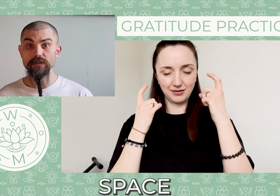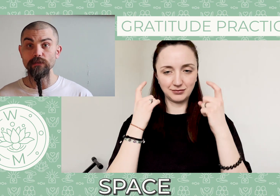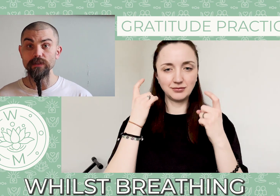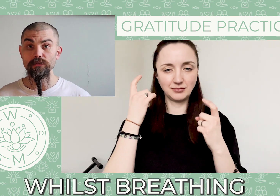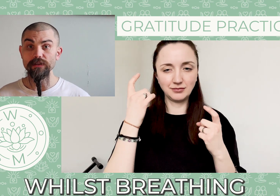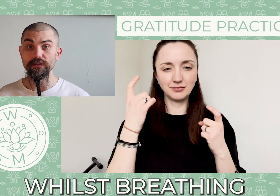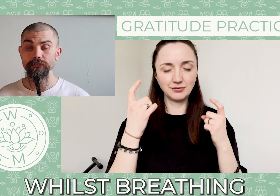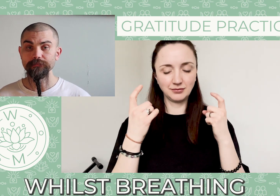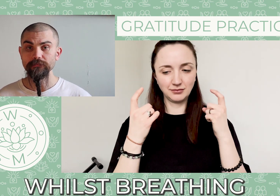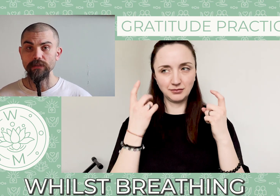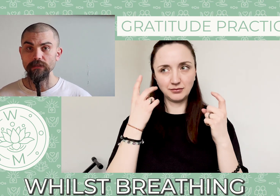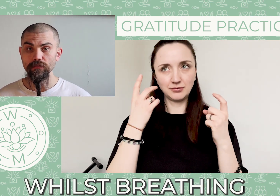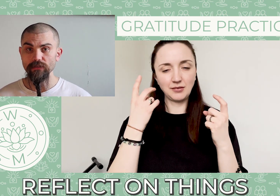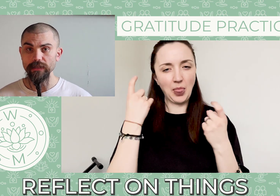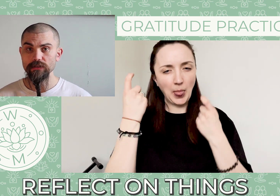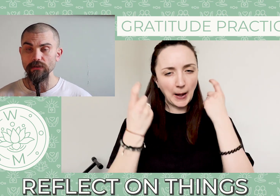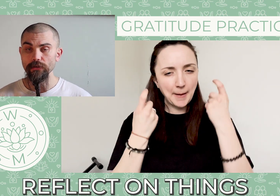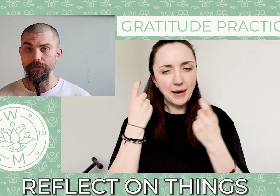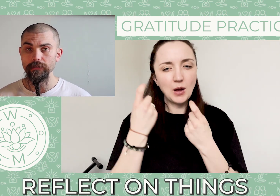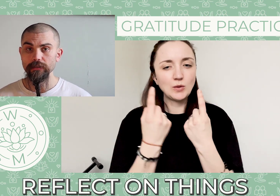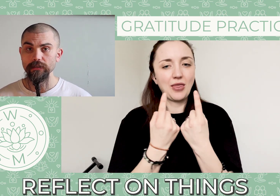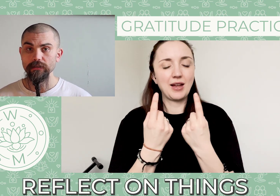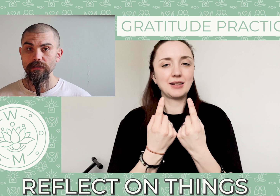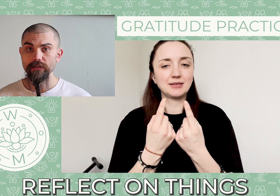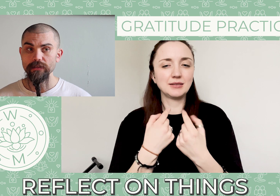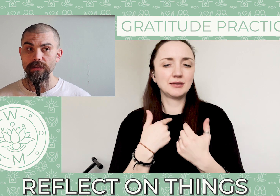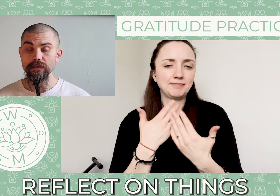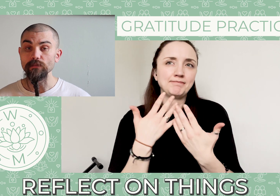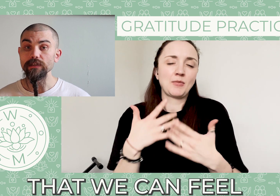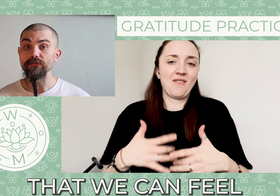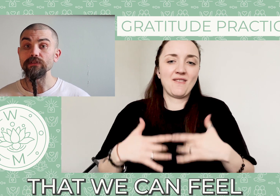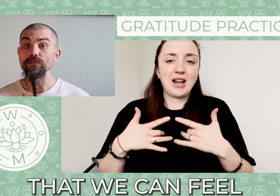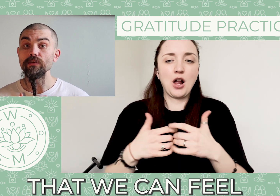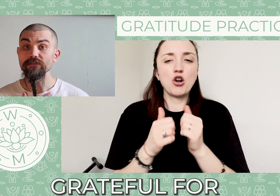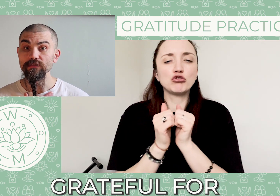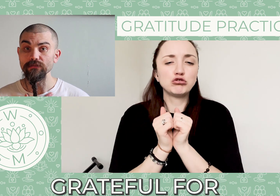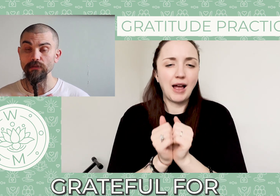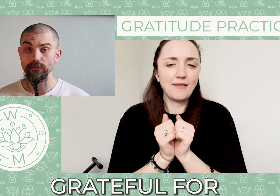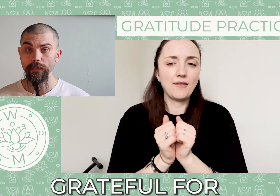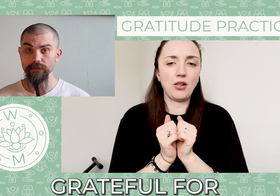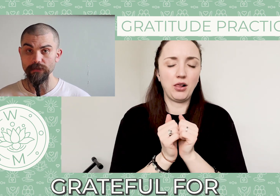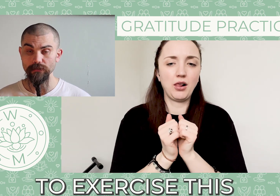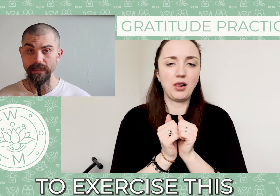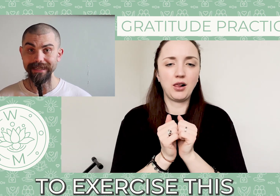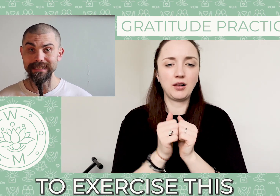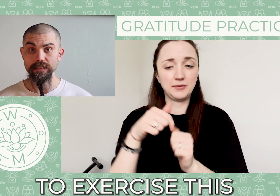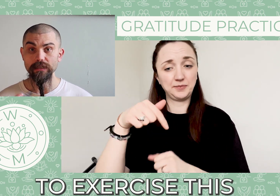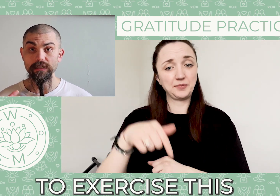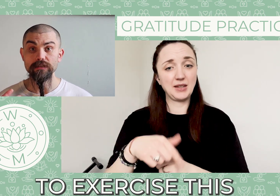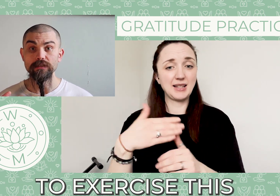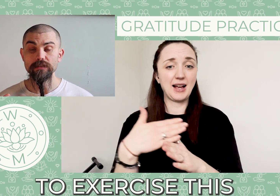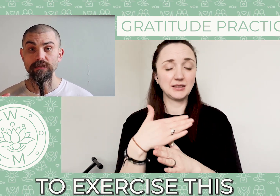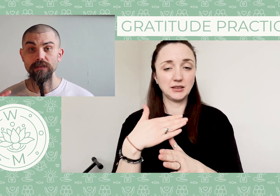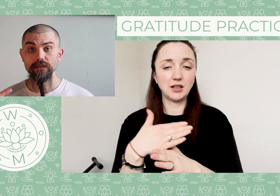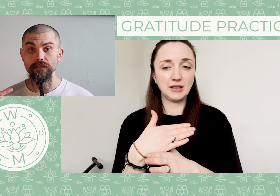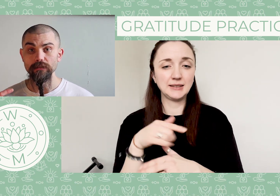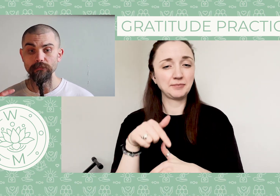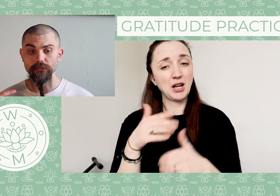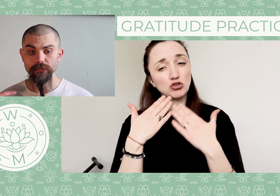mindful space whilst breathing. Reflect on things that we can feel grateful for, to